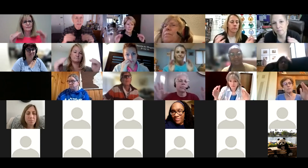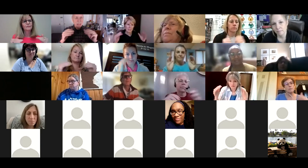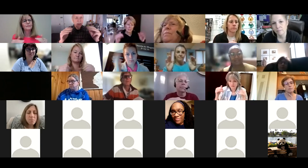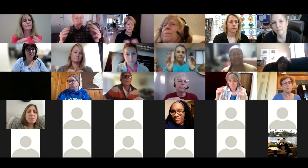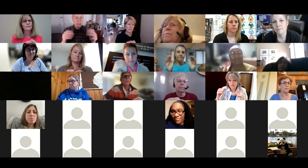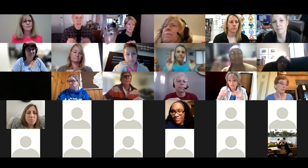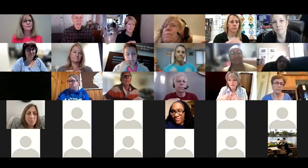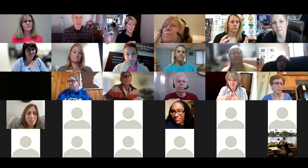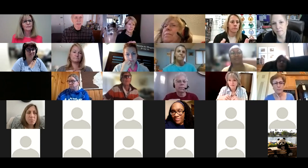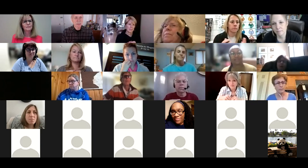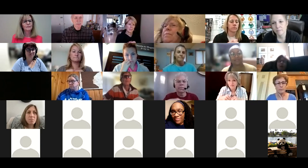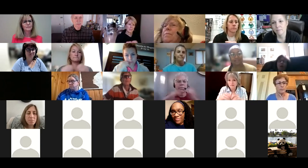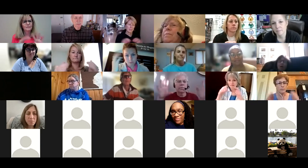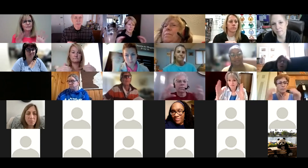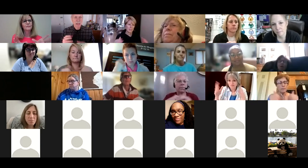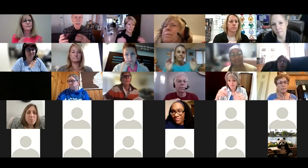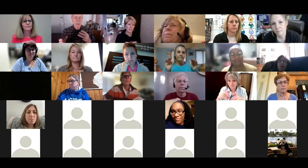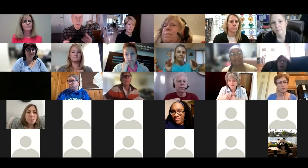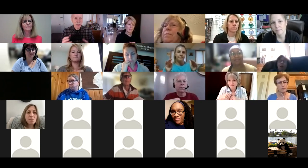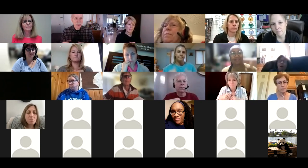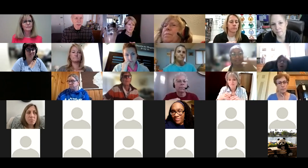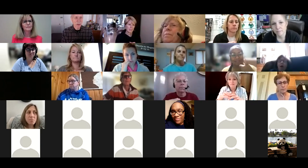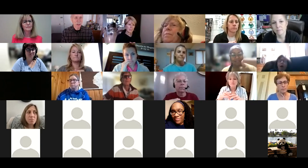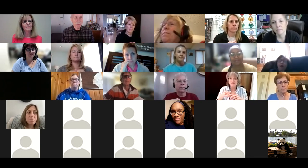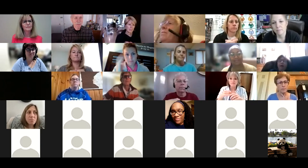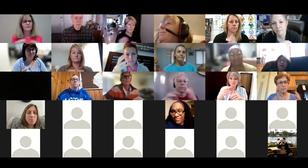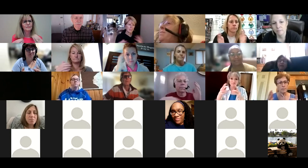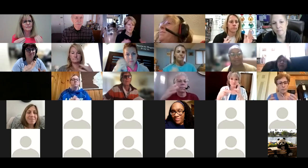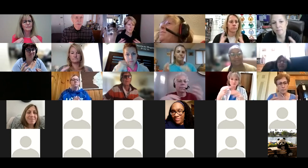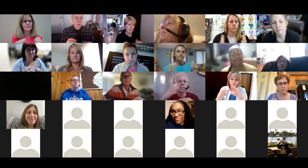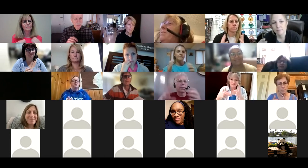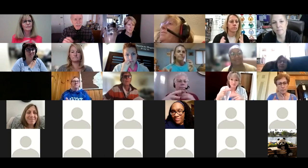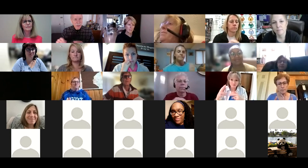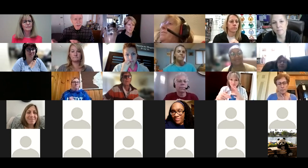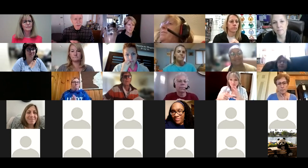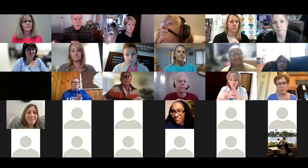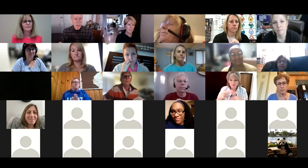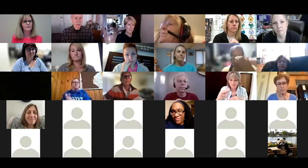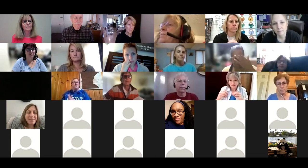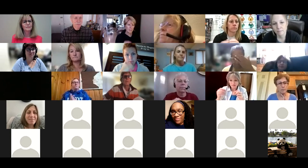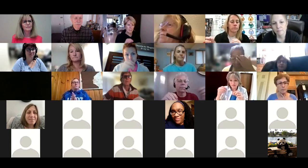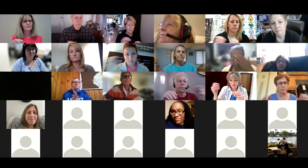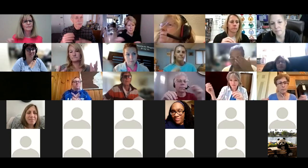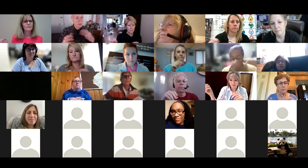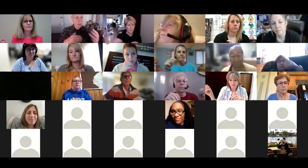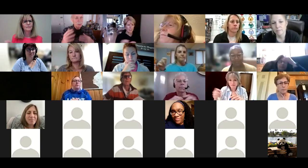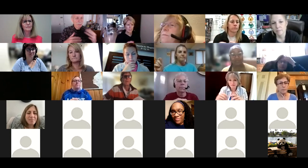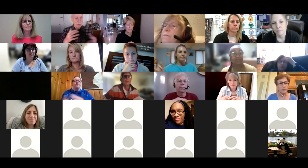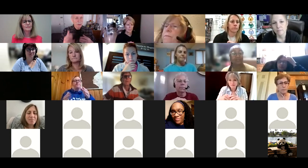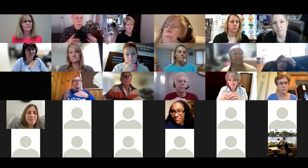Now here's the next sentence. And if you're color coding, when they're actually doing writing, you prep them a little